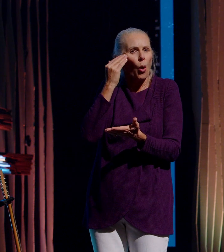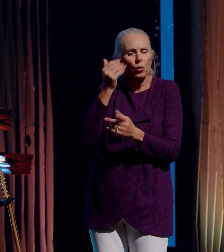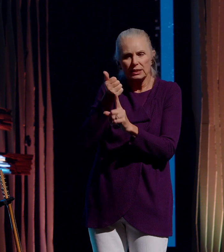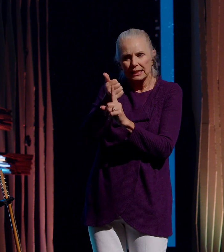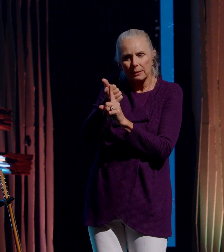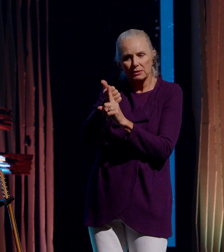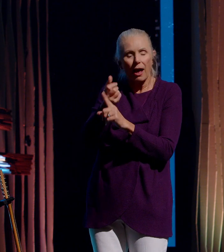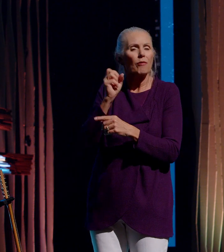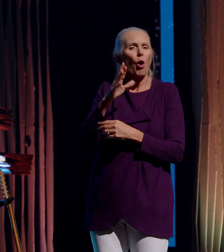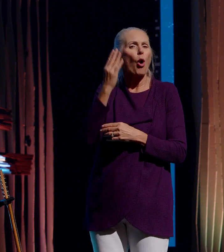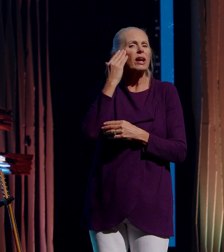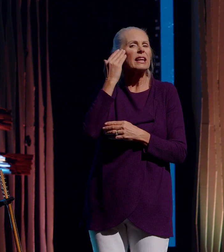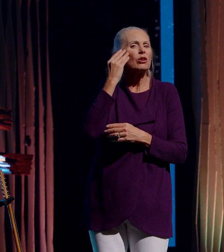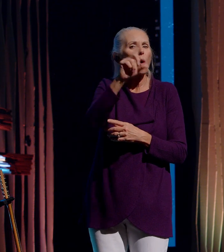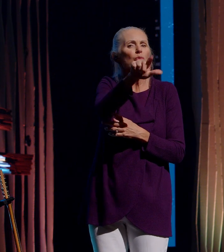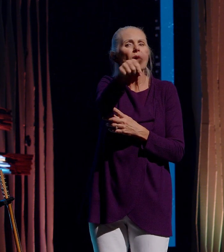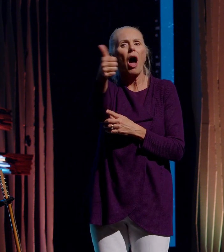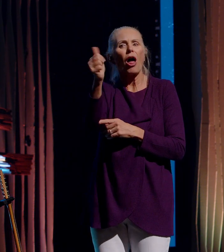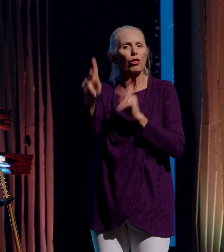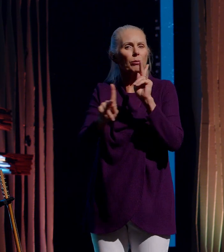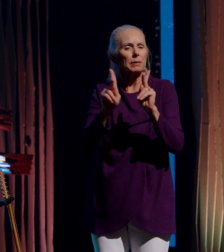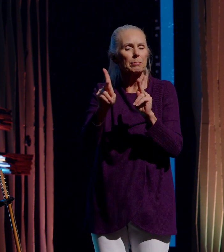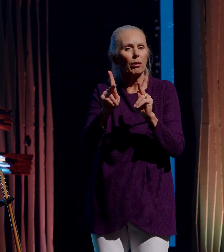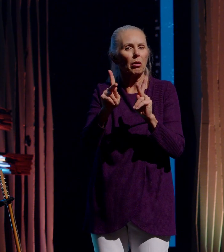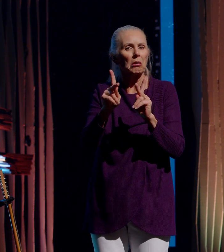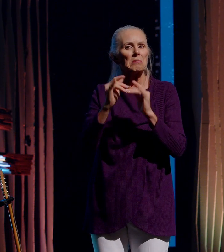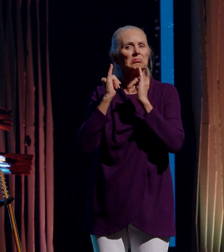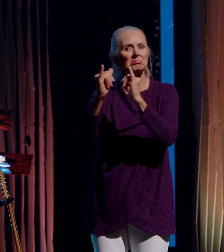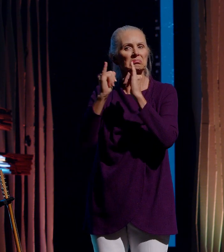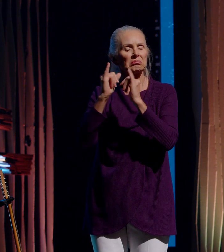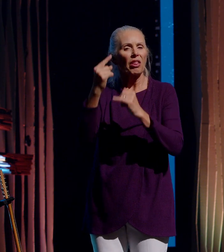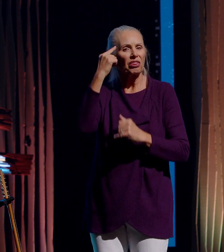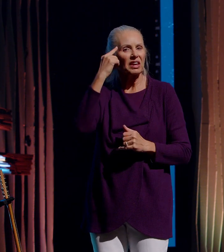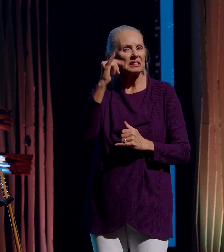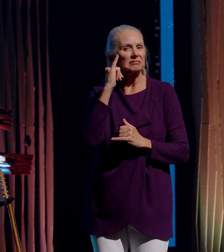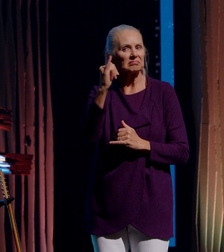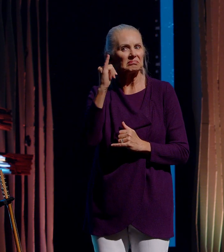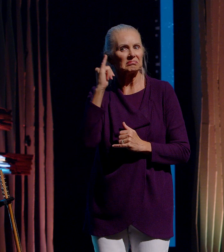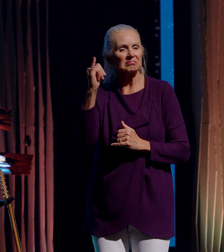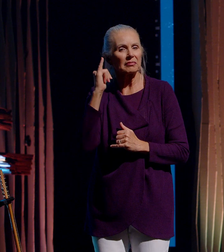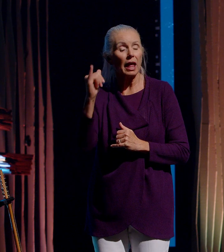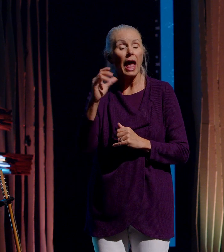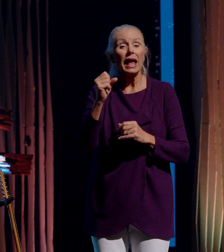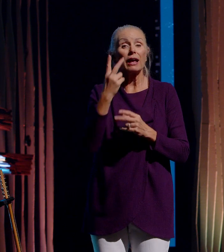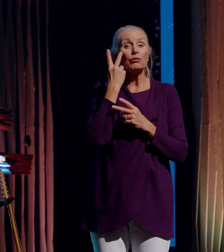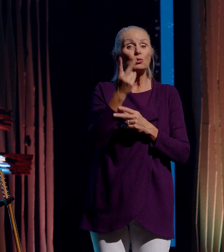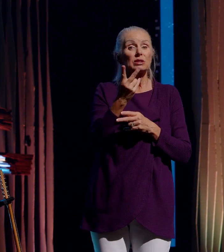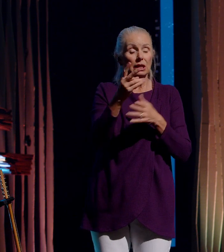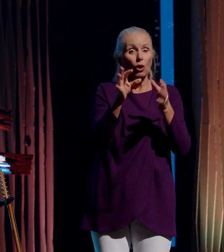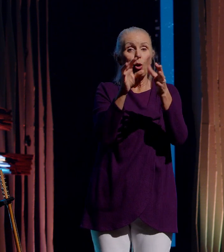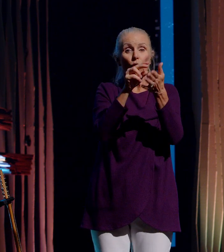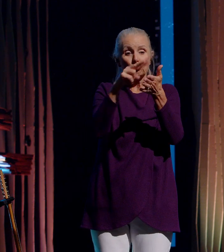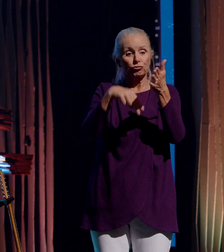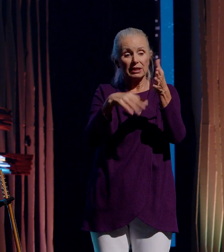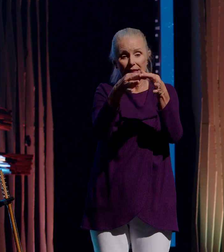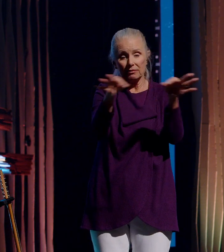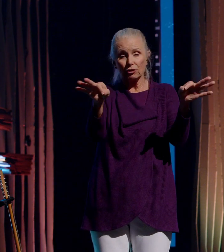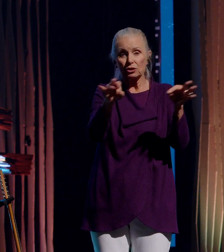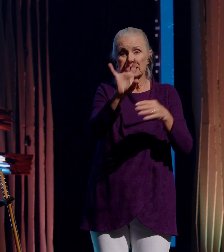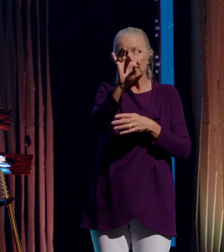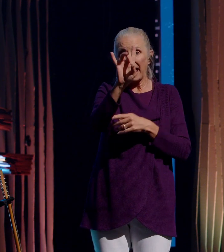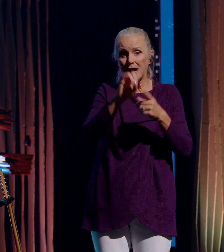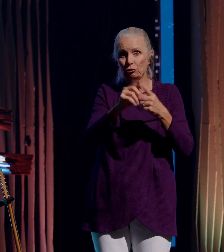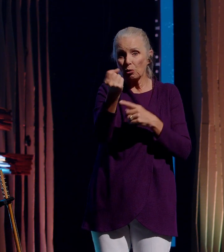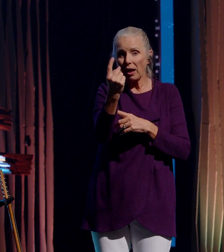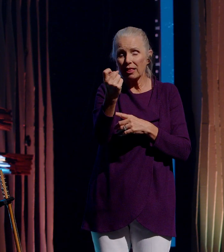himself one day would have that same thought. Let's look at verses 8 through 11 together. It says, for you, Lord,